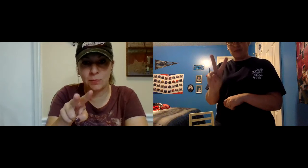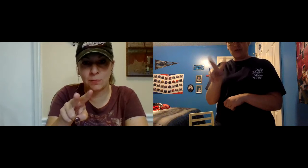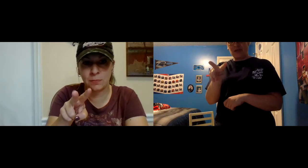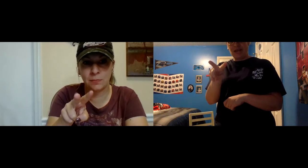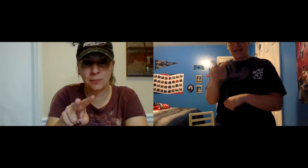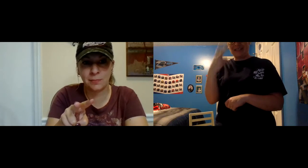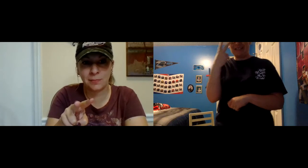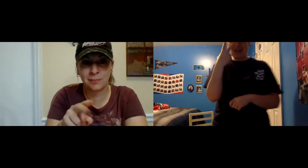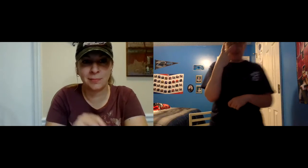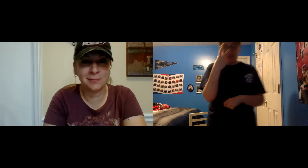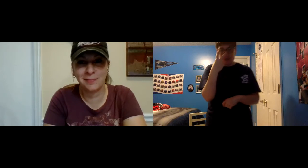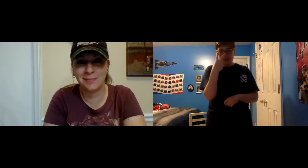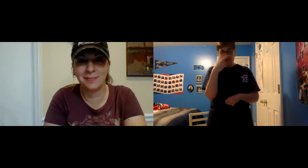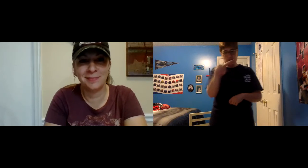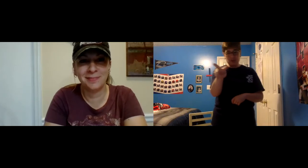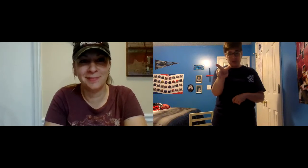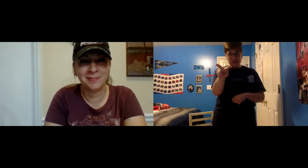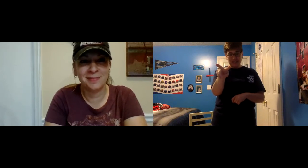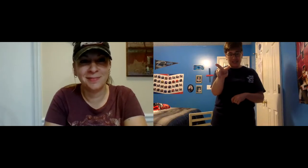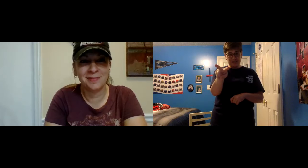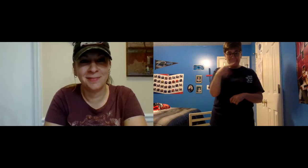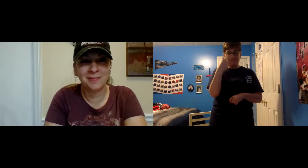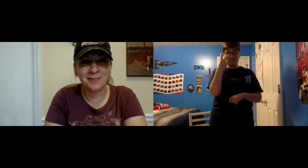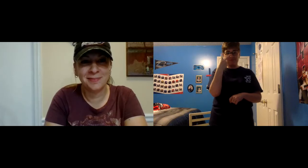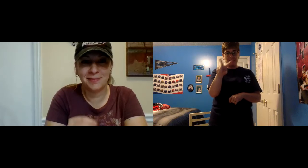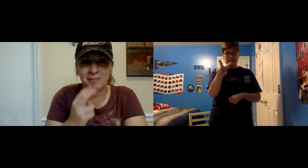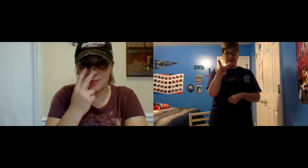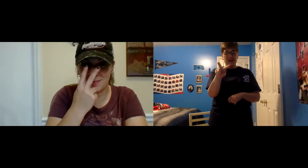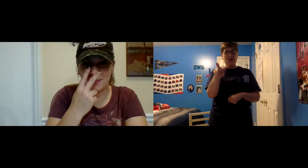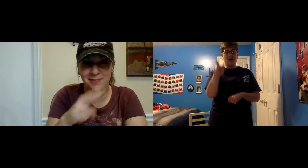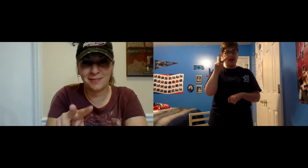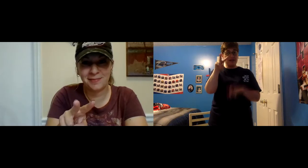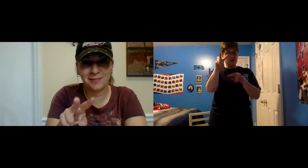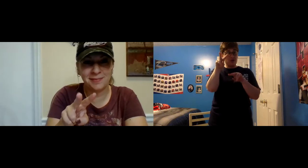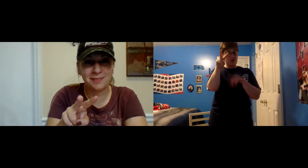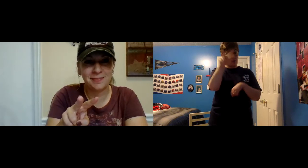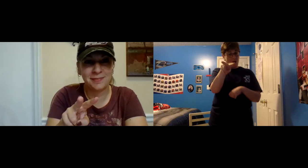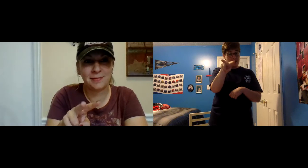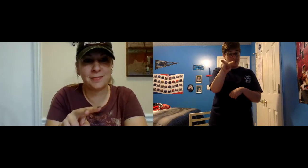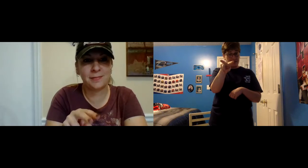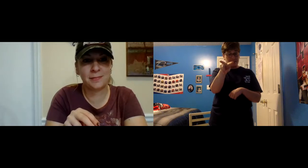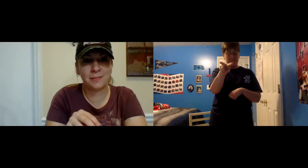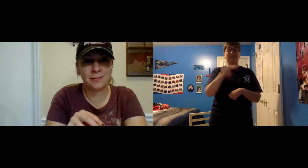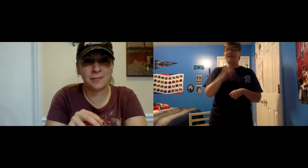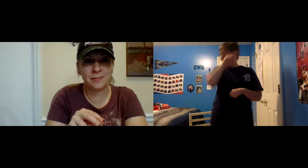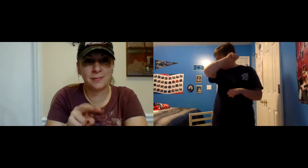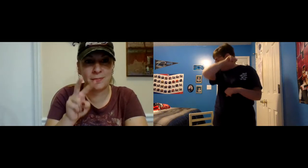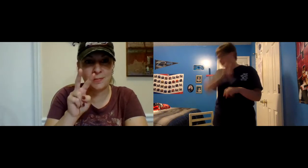your number 2 hands. So you're going to look at them and then you're going to watch them.